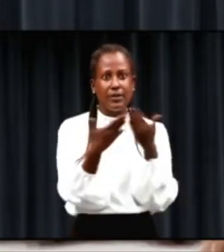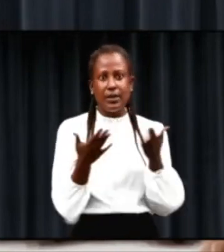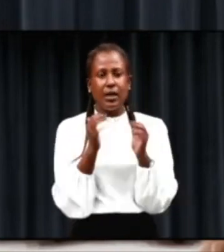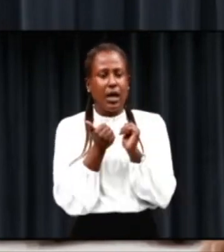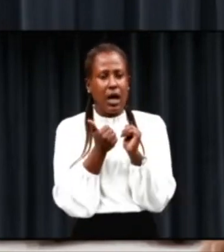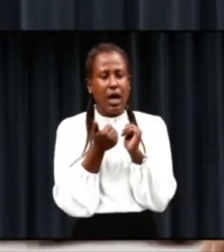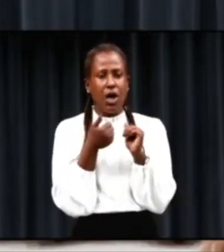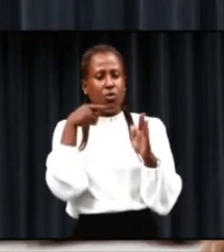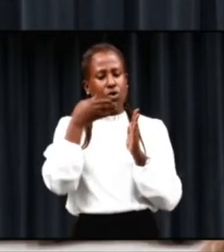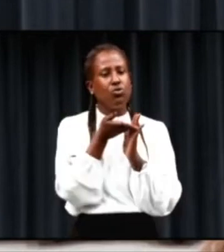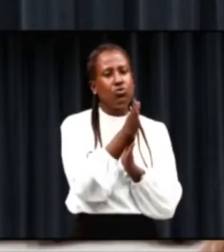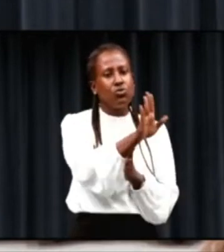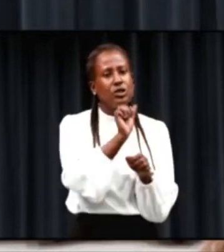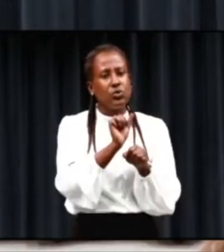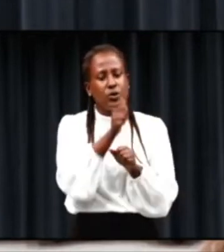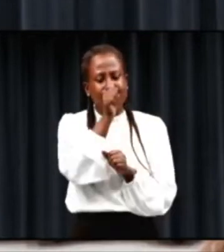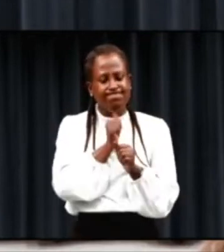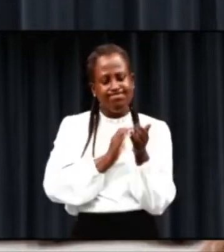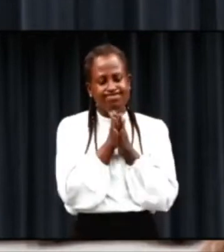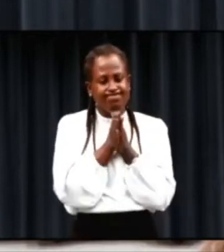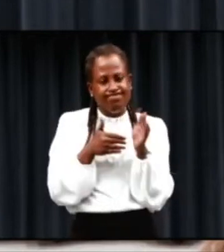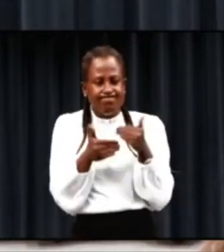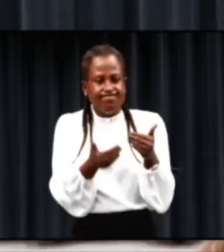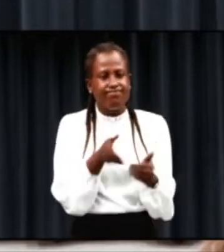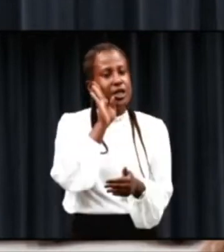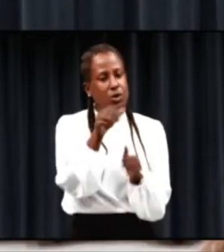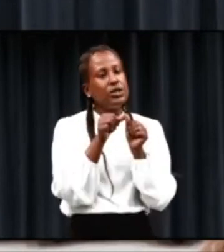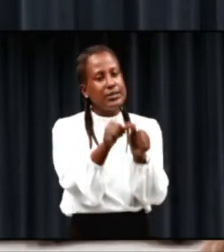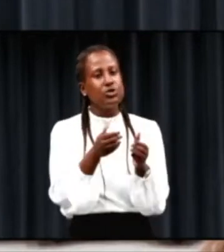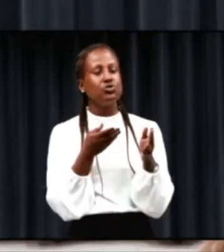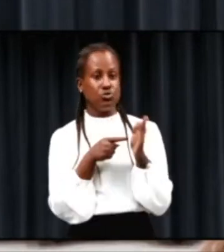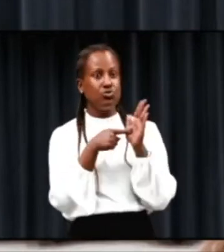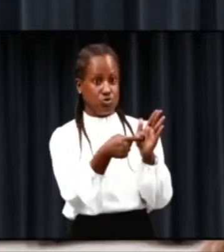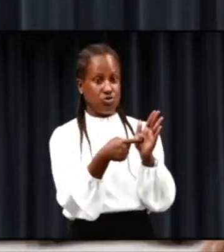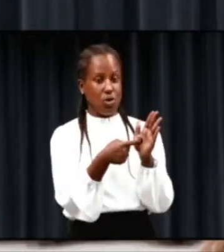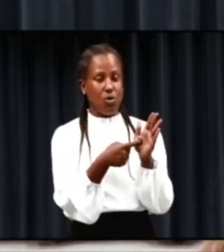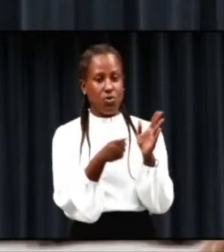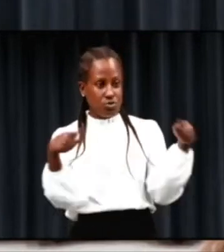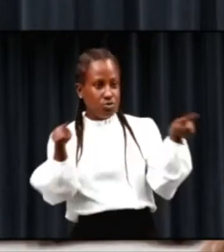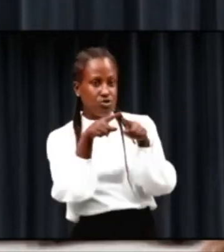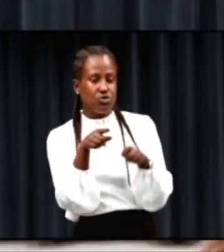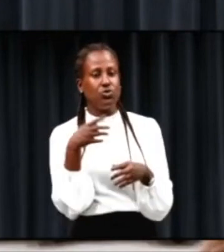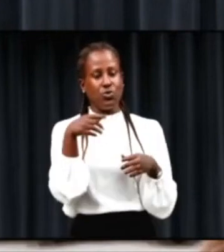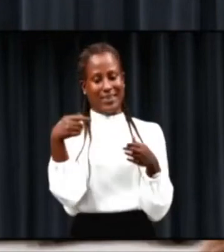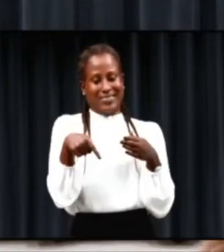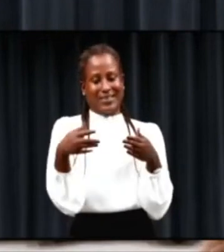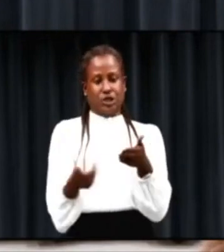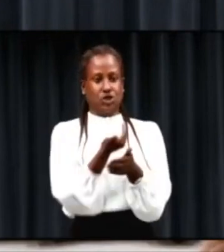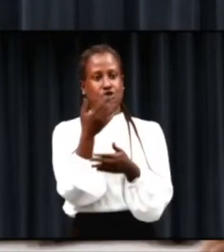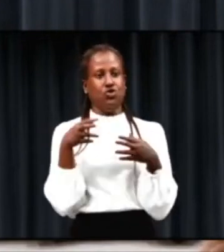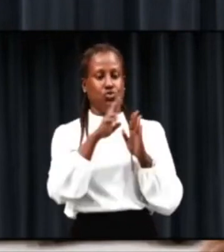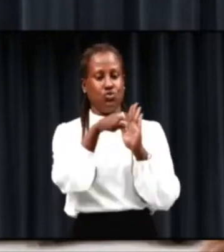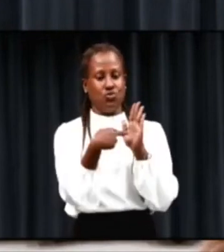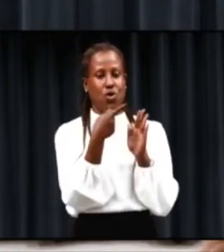this community, and I know that he will show it in everything that he does for Prince Georgians in this new role he's preparing to take on. I'm